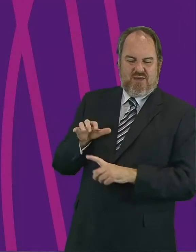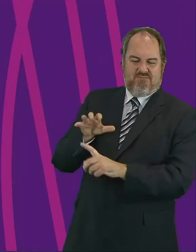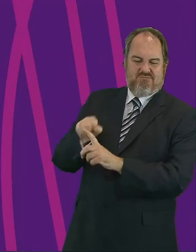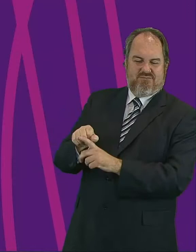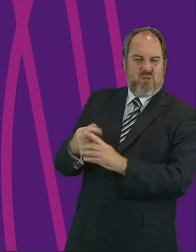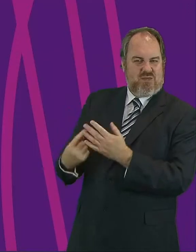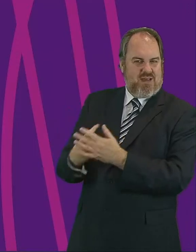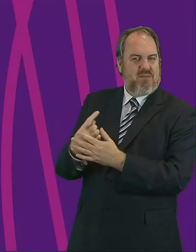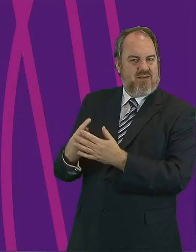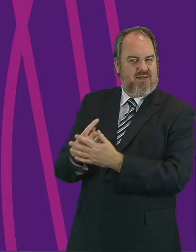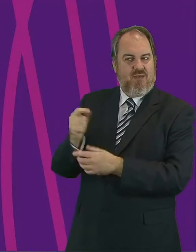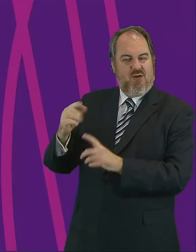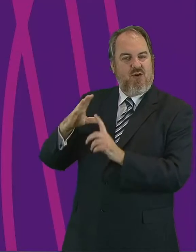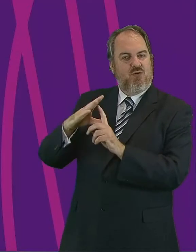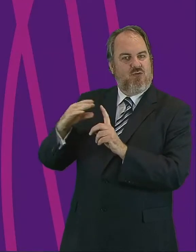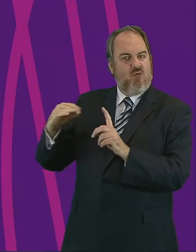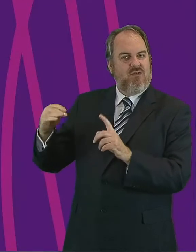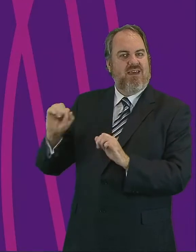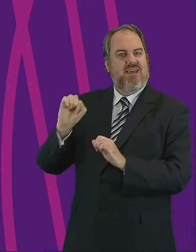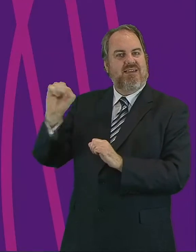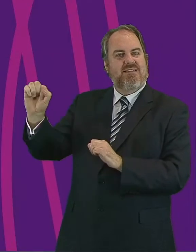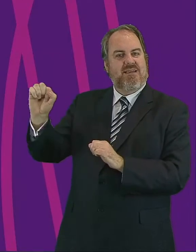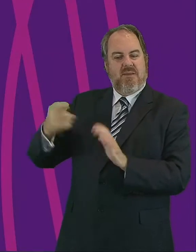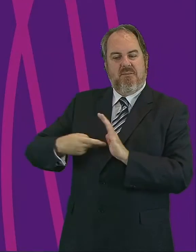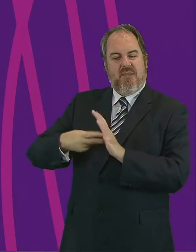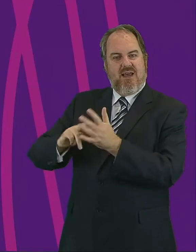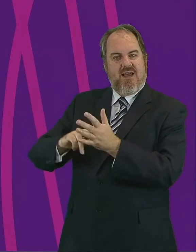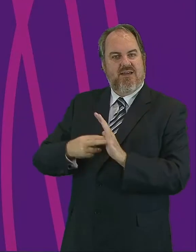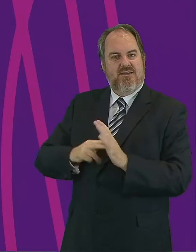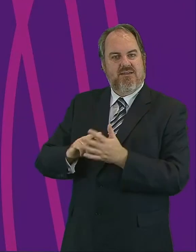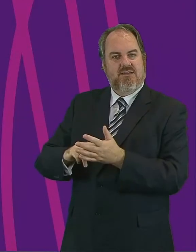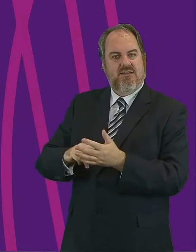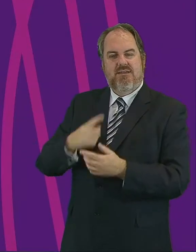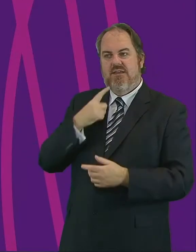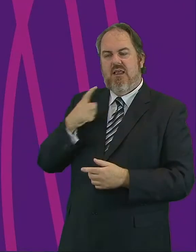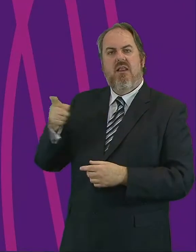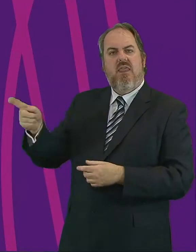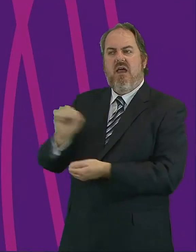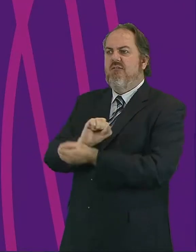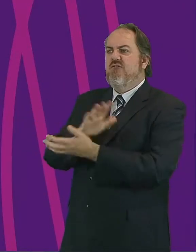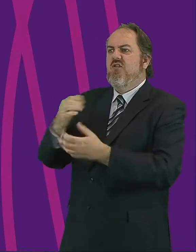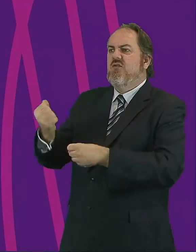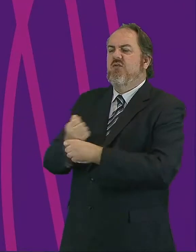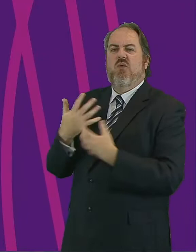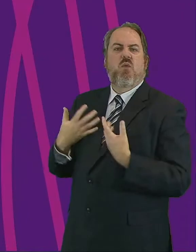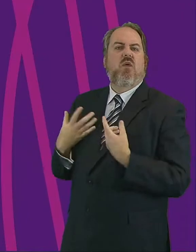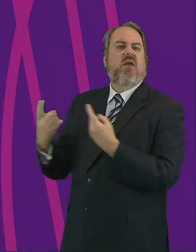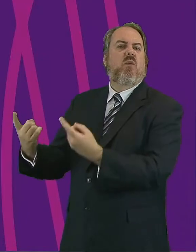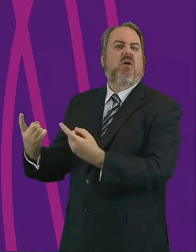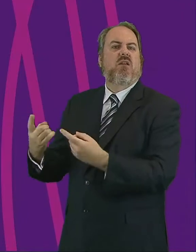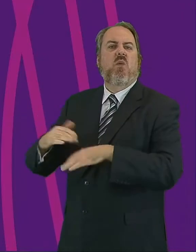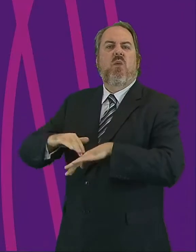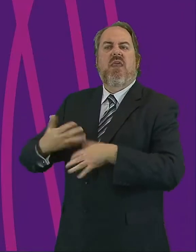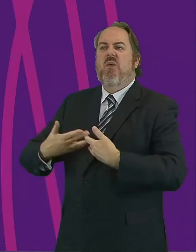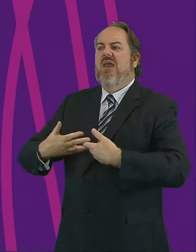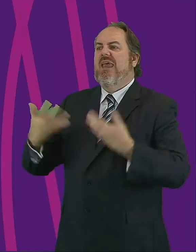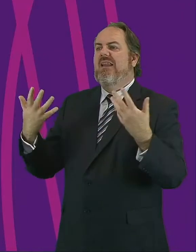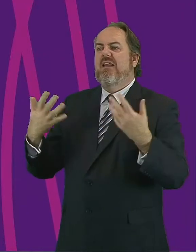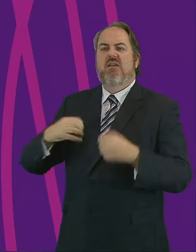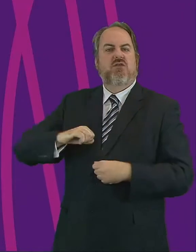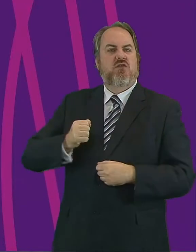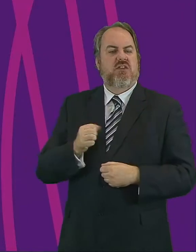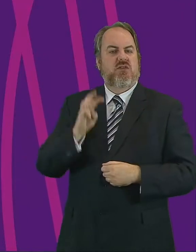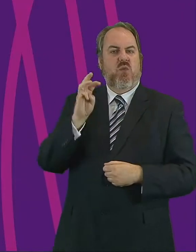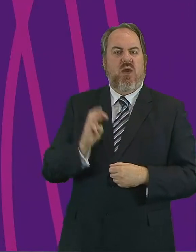Tory view of UK governments. This insists on total freedom of action for the UK Government, unrestrained by any requirement to negotiate